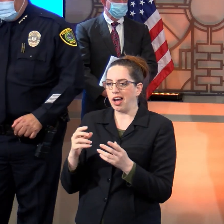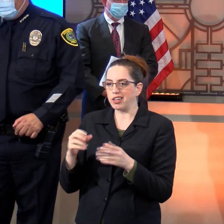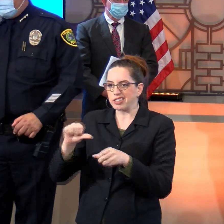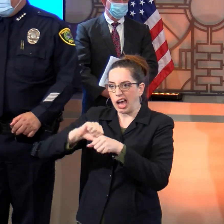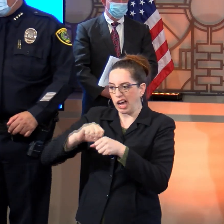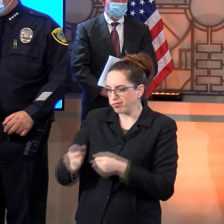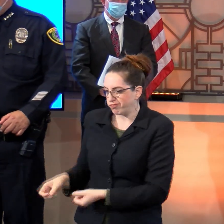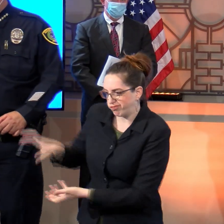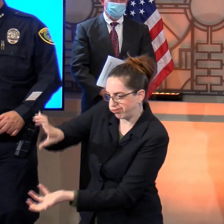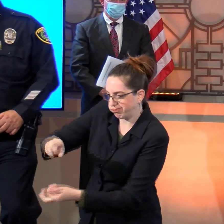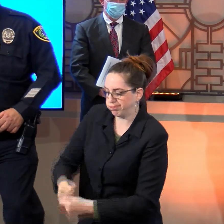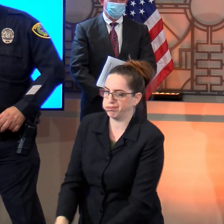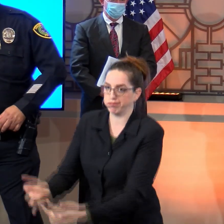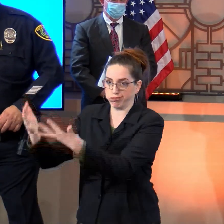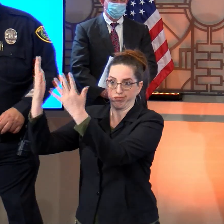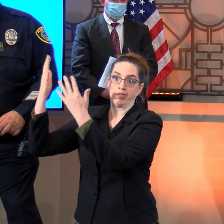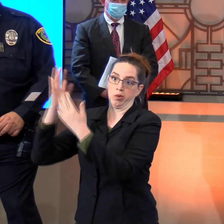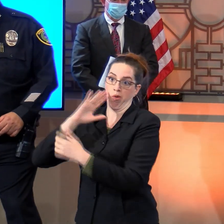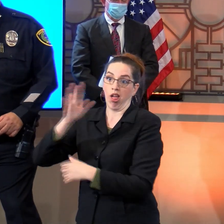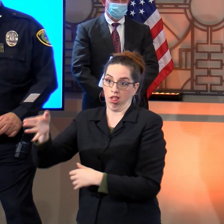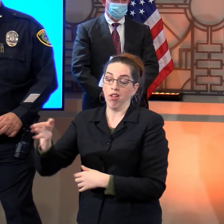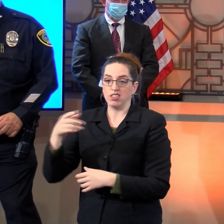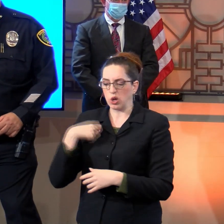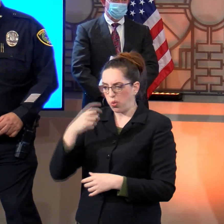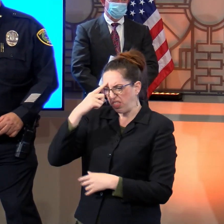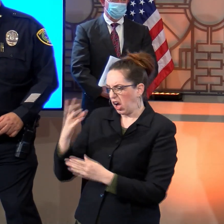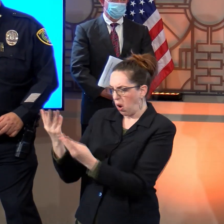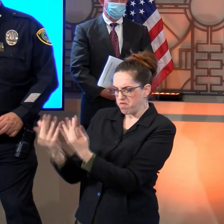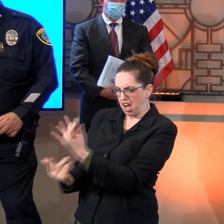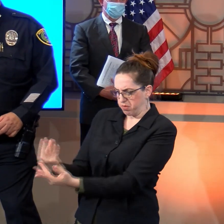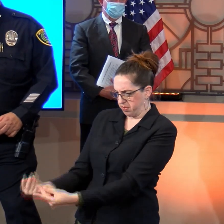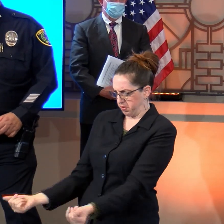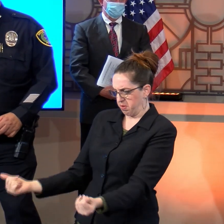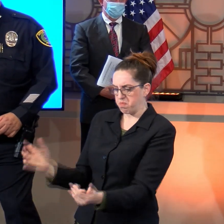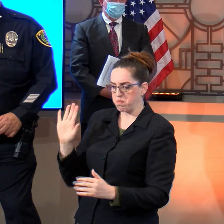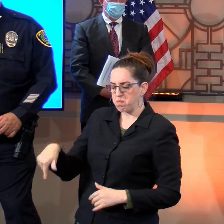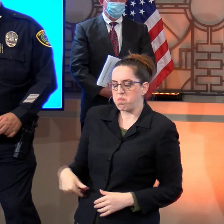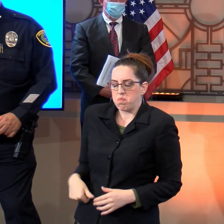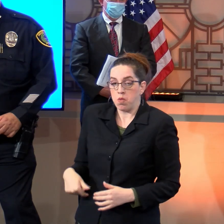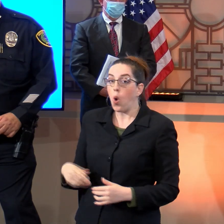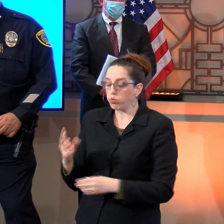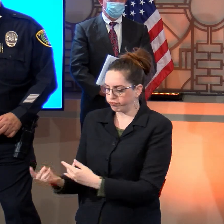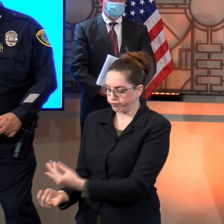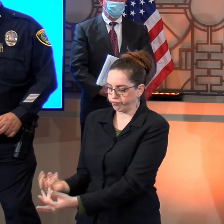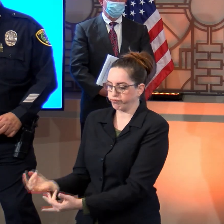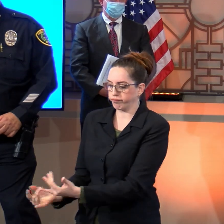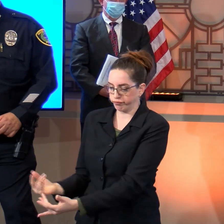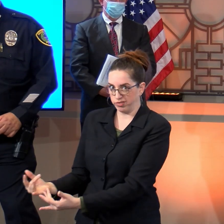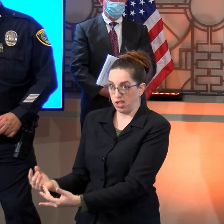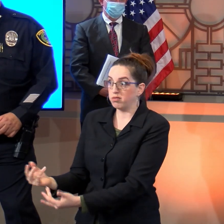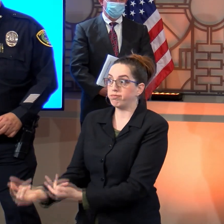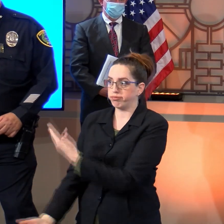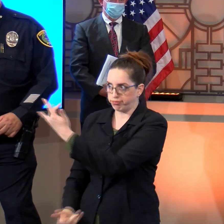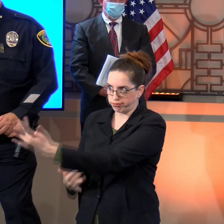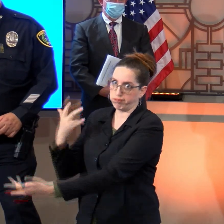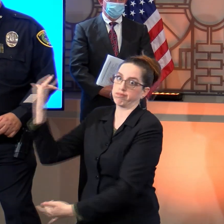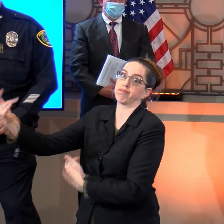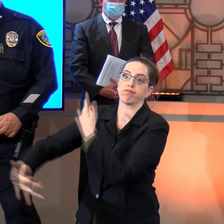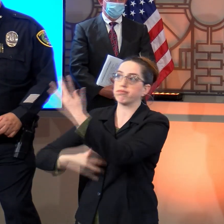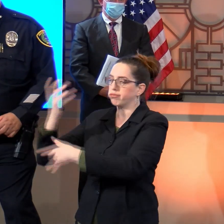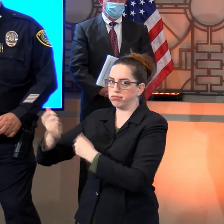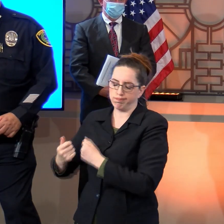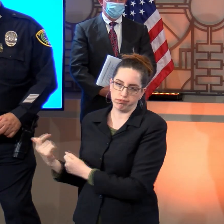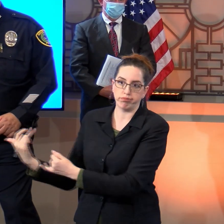And so you may think it's out, but quite frankly, it's not out. And it will come back, and it can come back